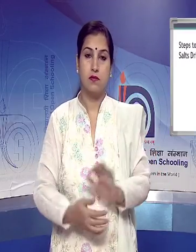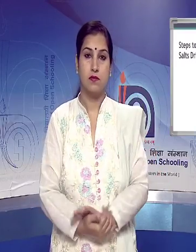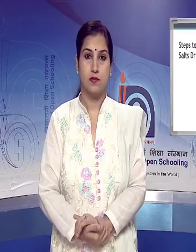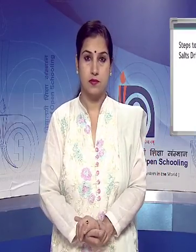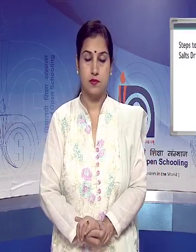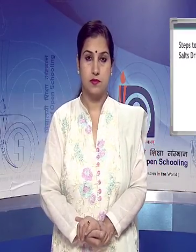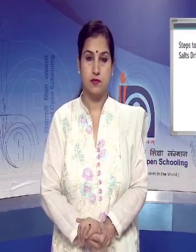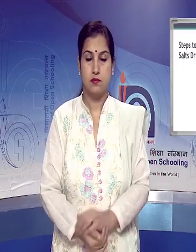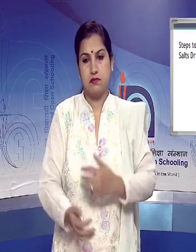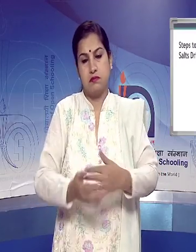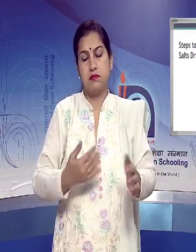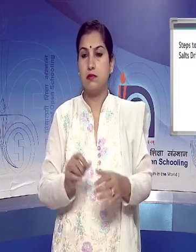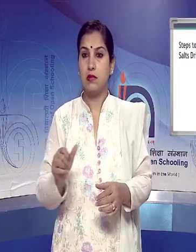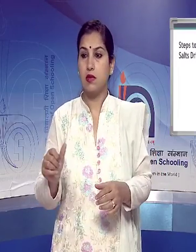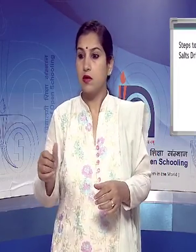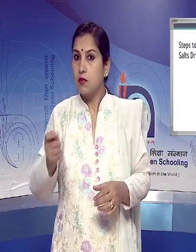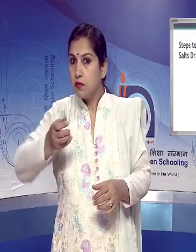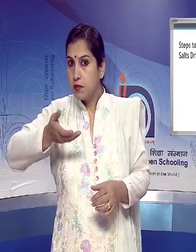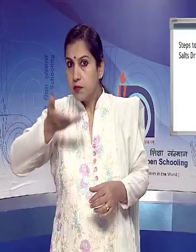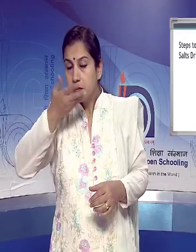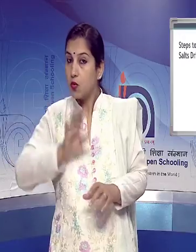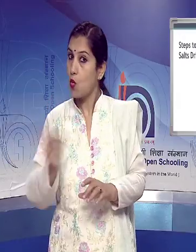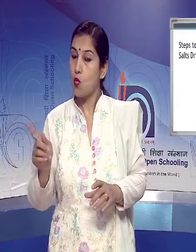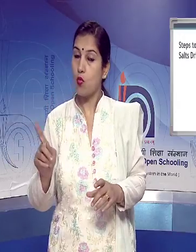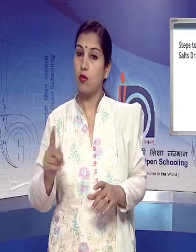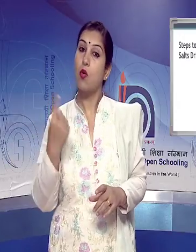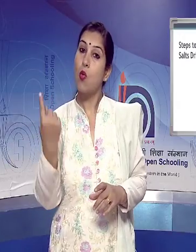or any other liquid. Do not add sugar.